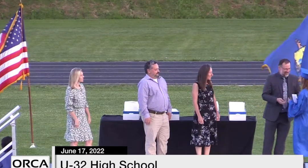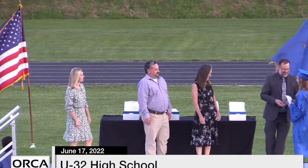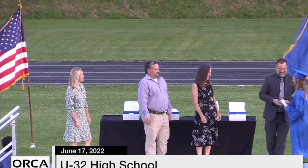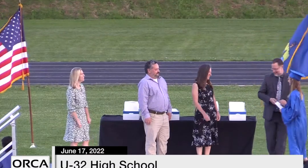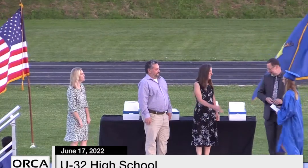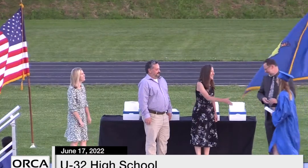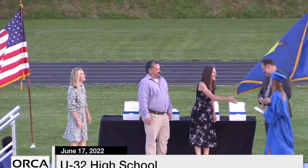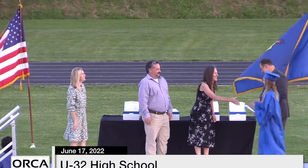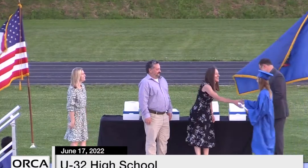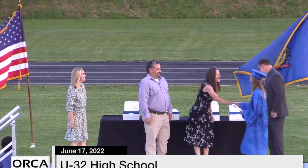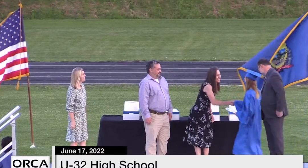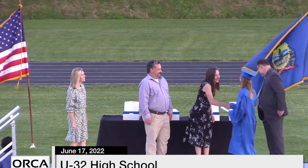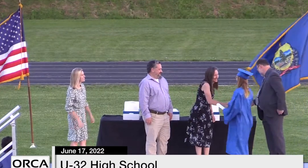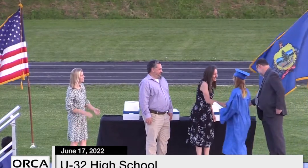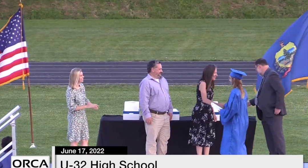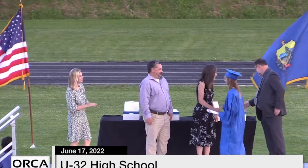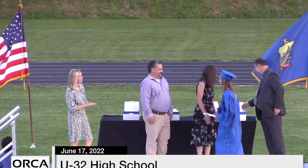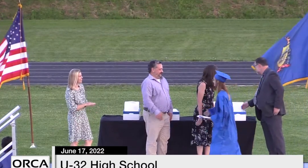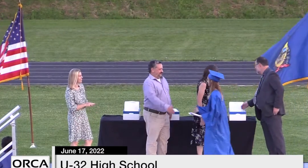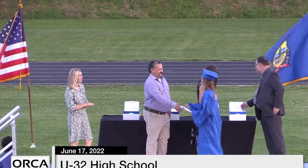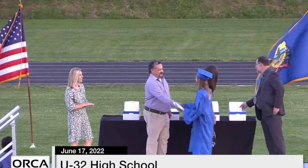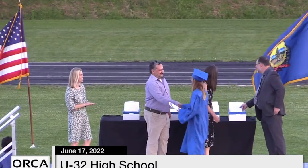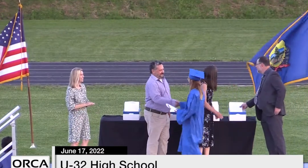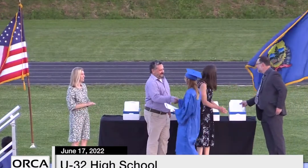Jacob R. Olson.